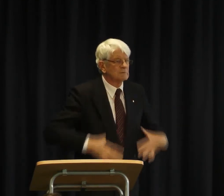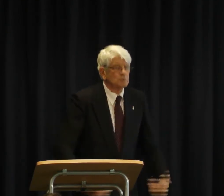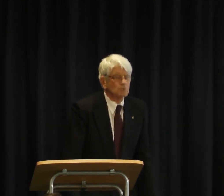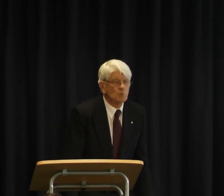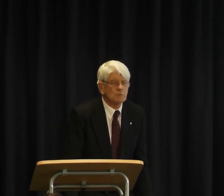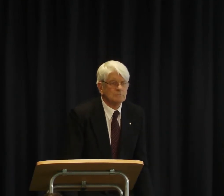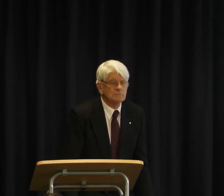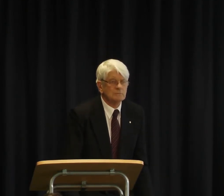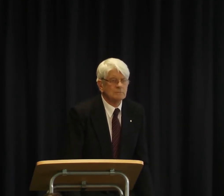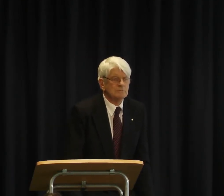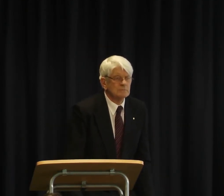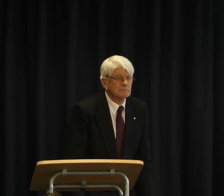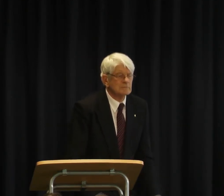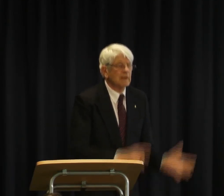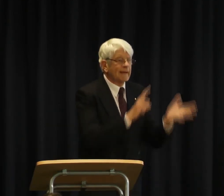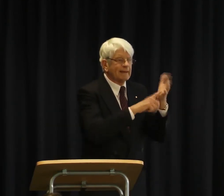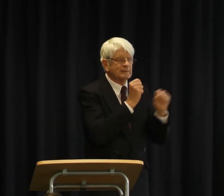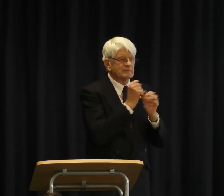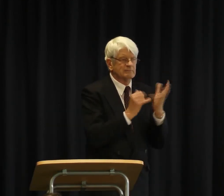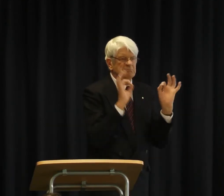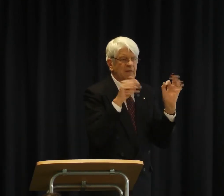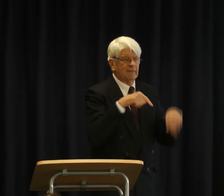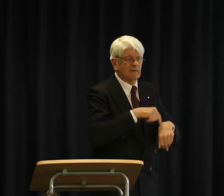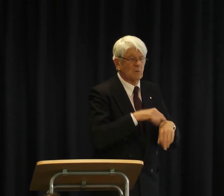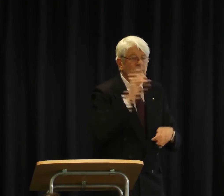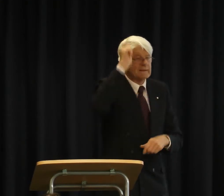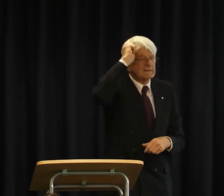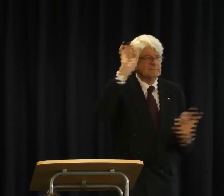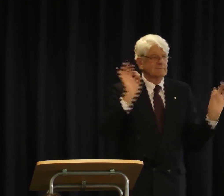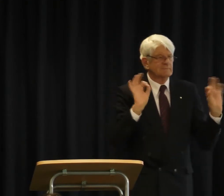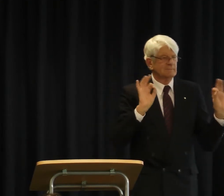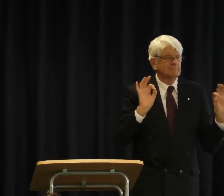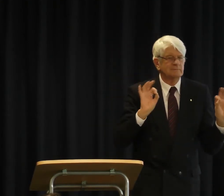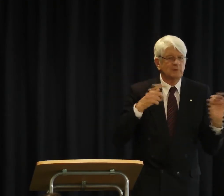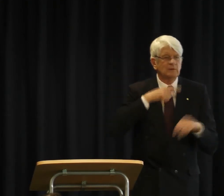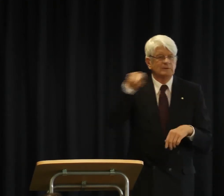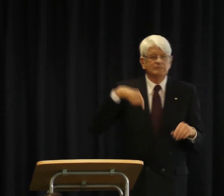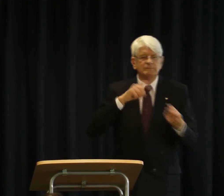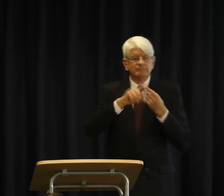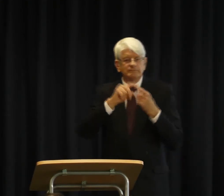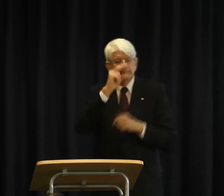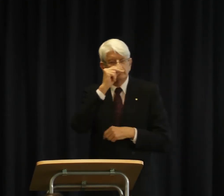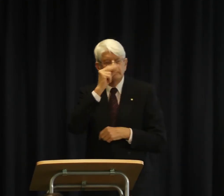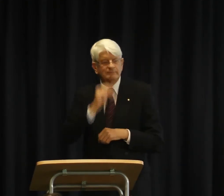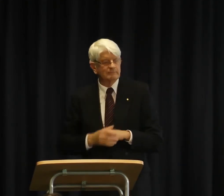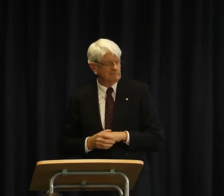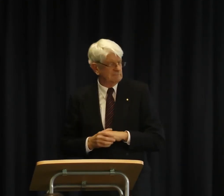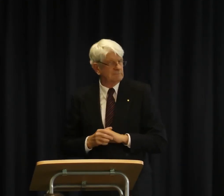pupil. At that time we were wearing shorts. We had legs, we could show them. And of course I had no hair on my legs at that time, I was just a young